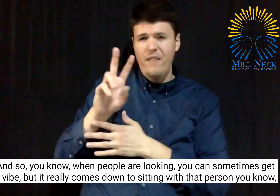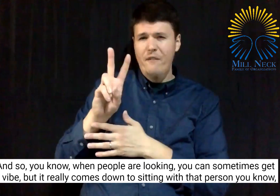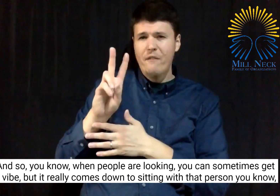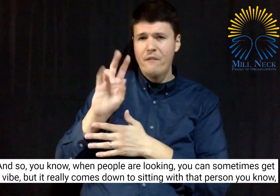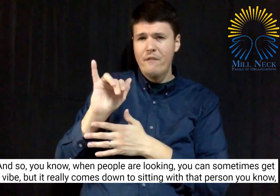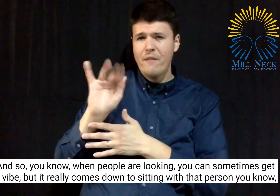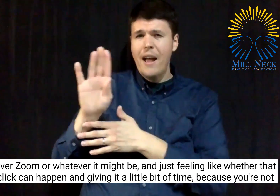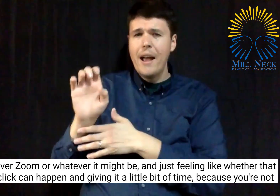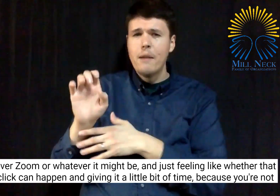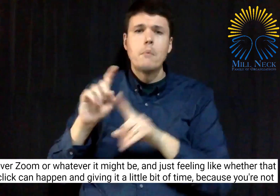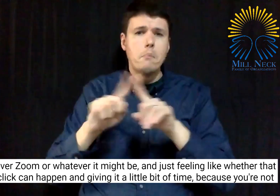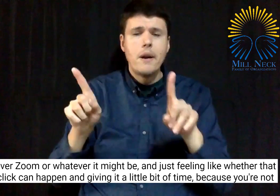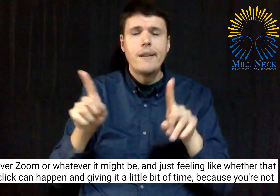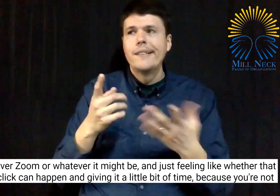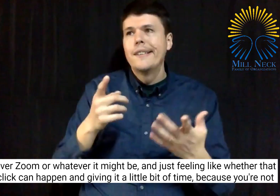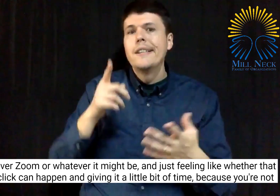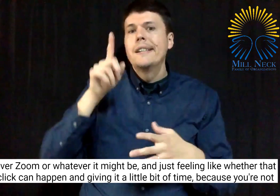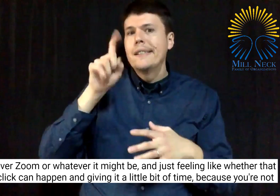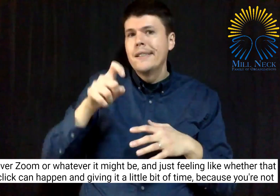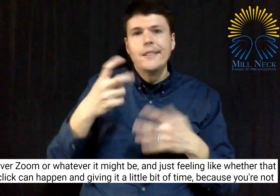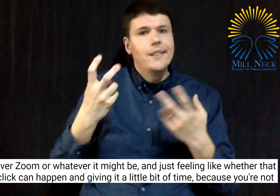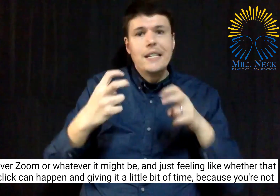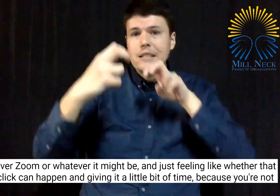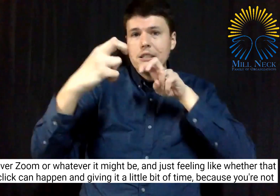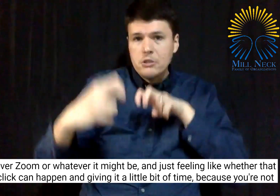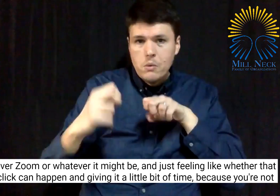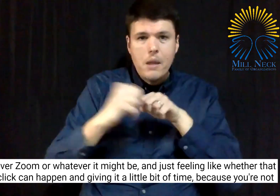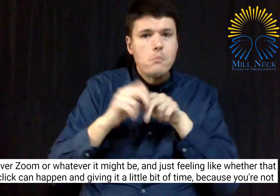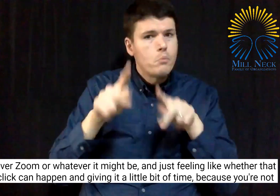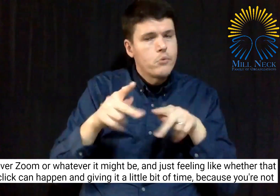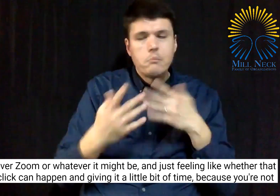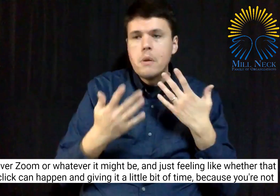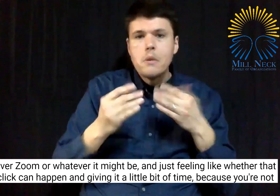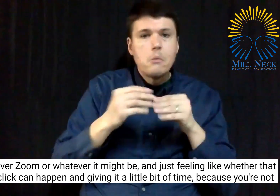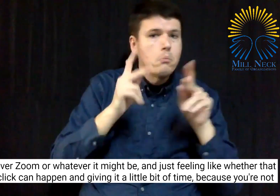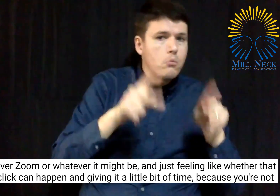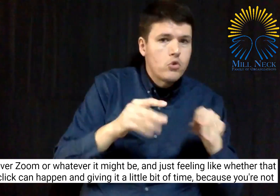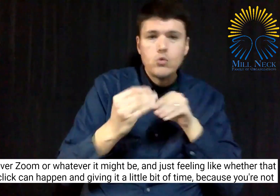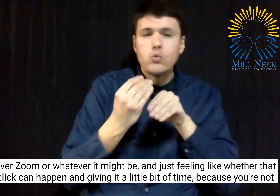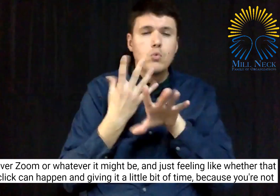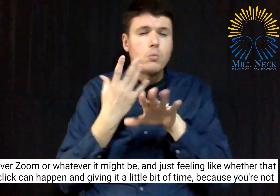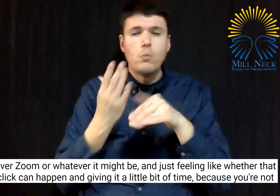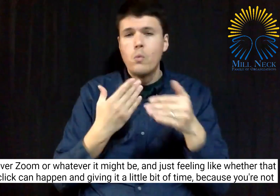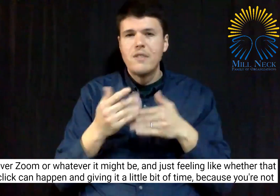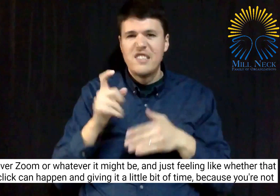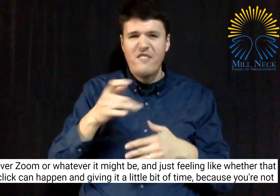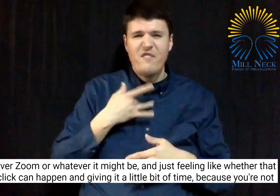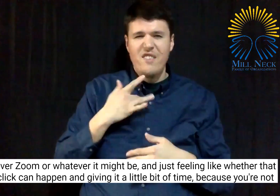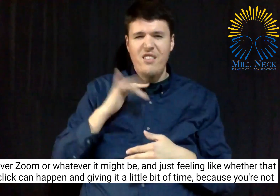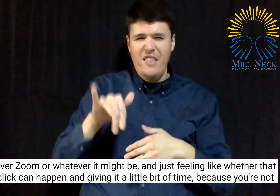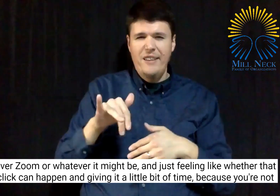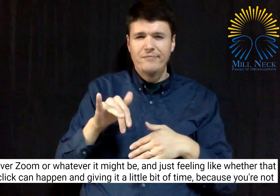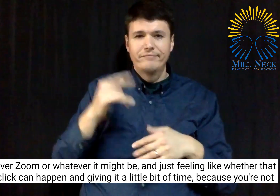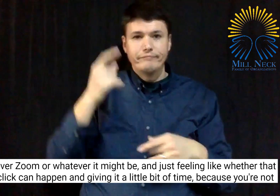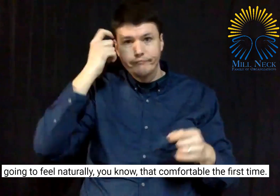or, over Zoom or whatever it might be, and just feeling like whether that click can happen, and giving it a little bit of time, because you're not going to